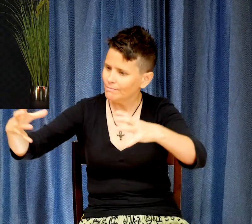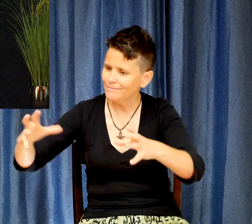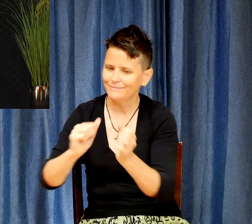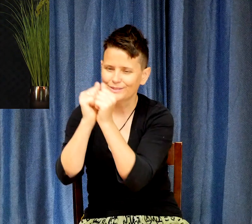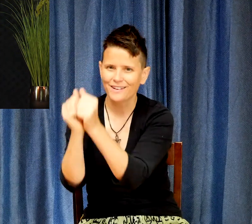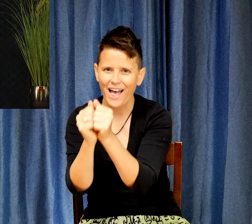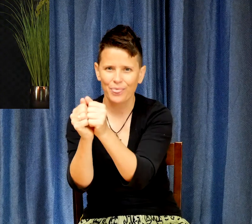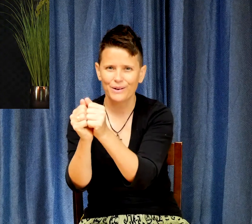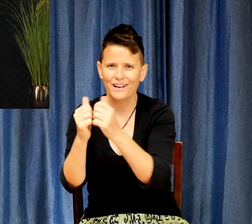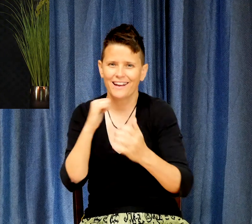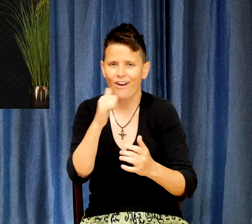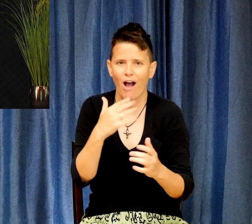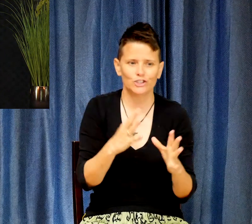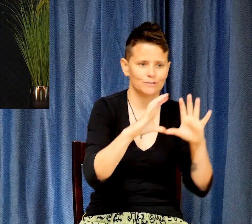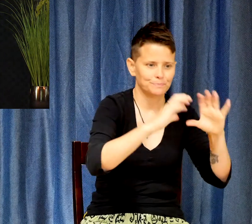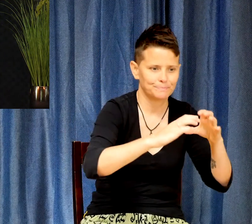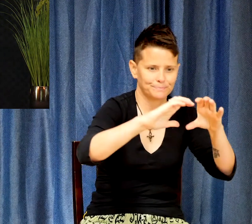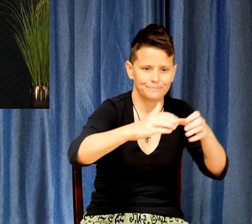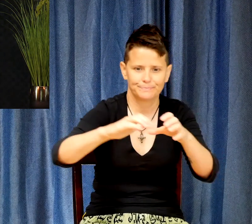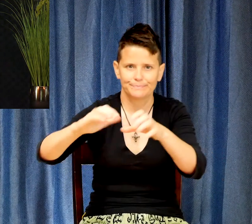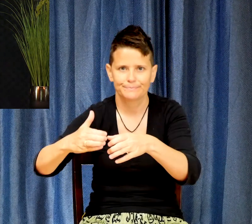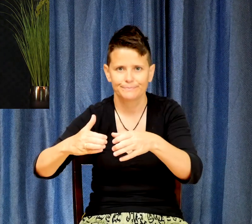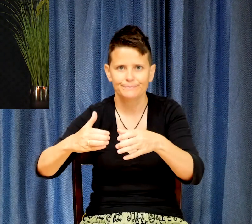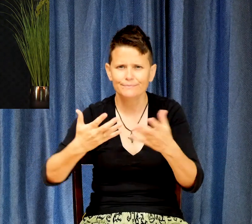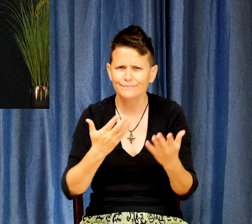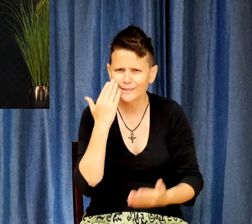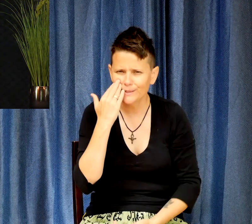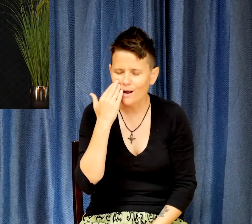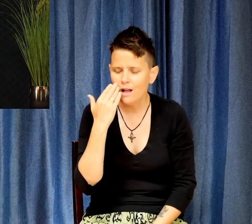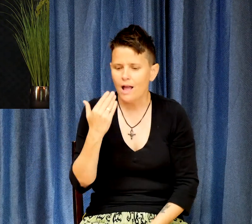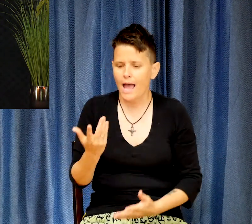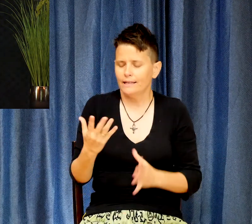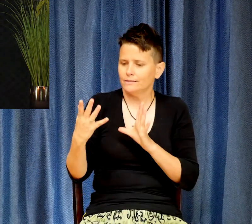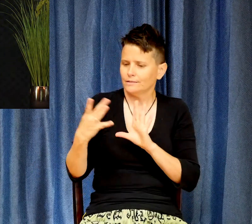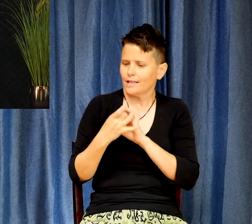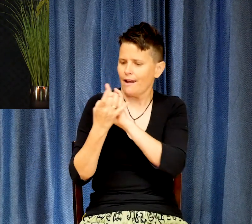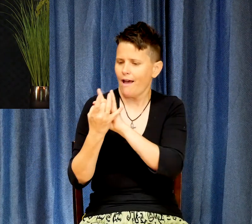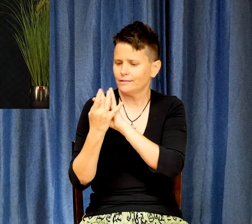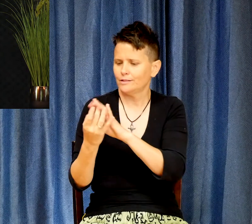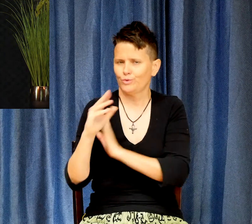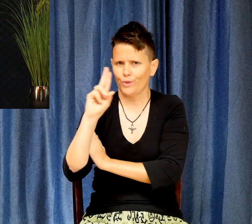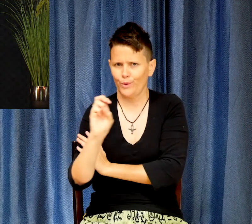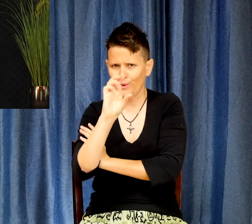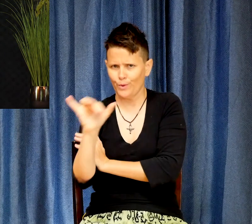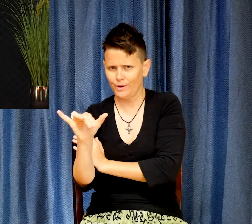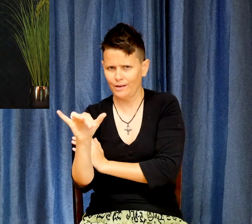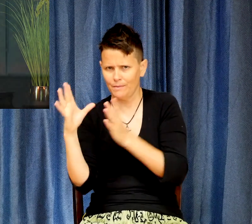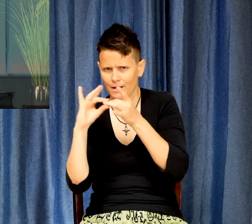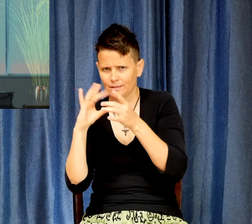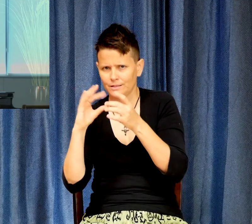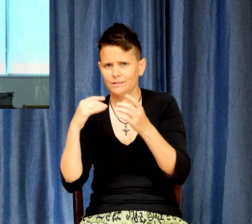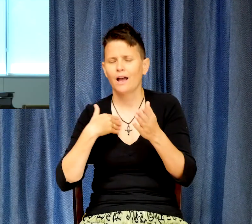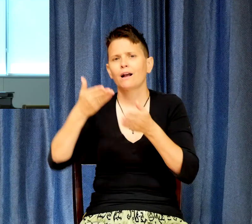And his message is very akin to that here in Unity, where he talks about that God loves things